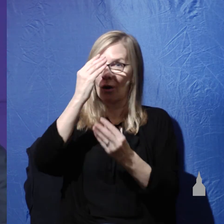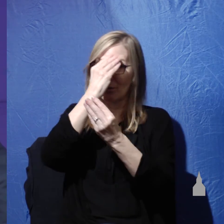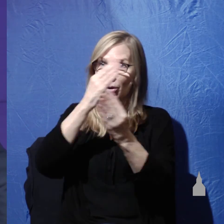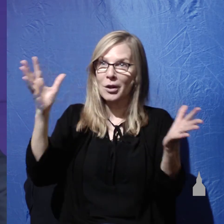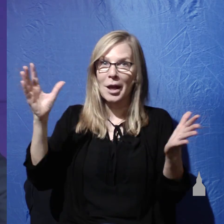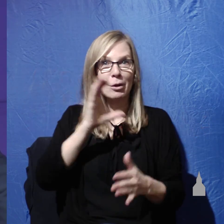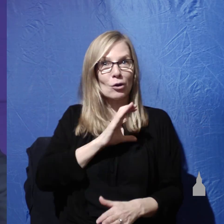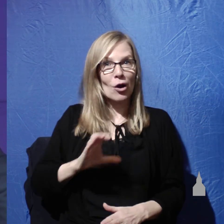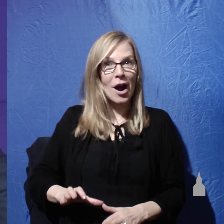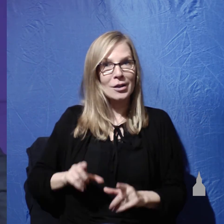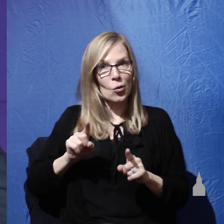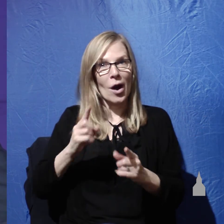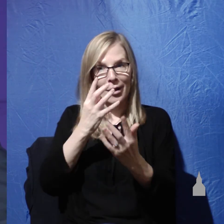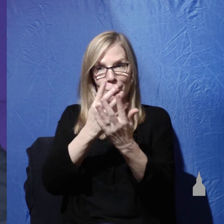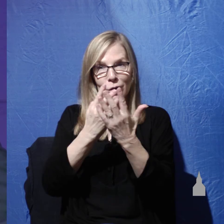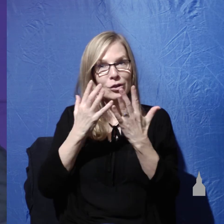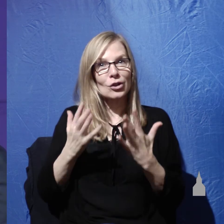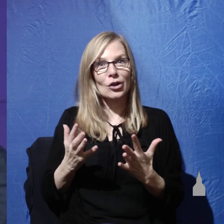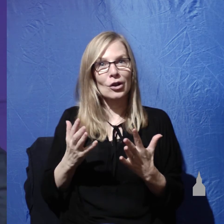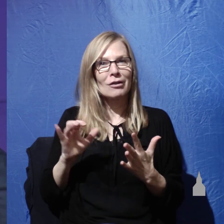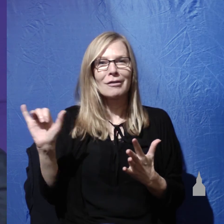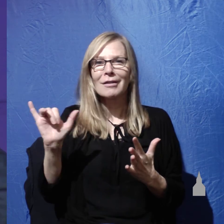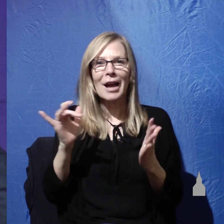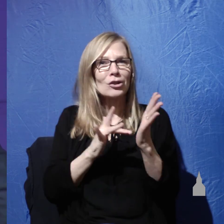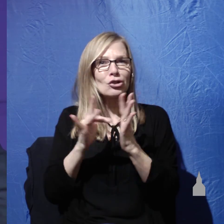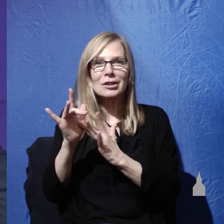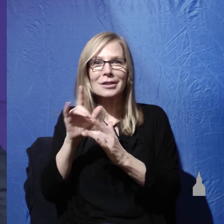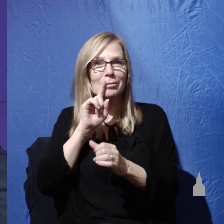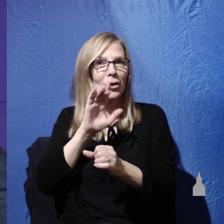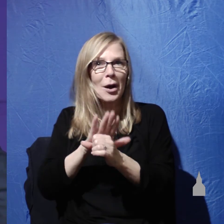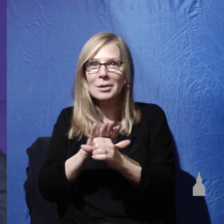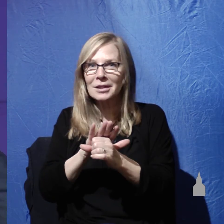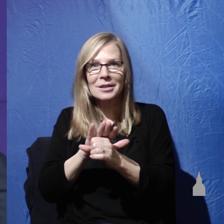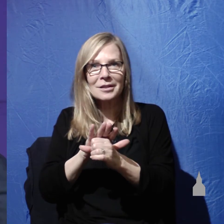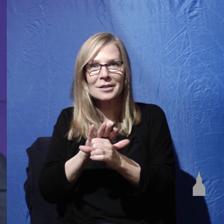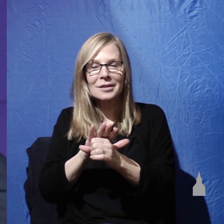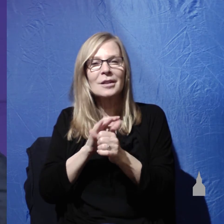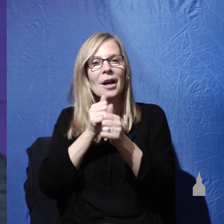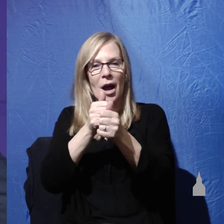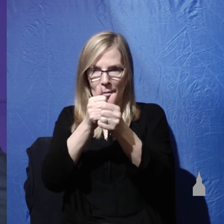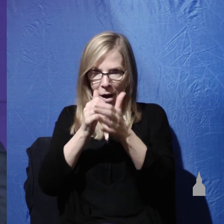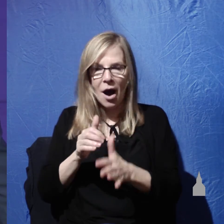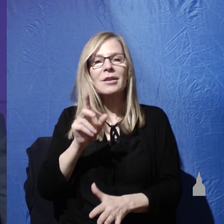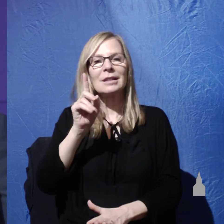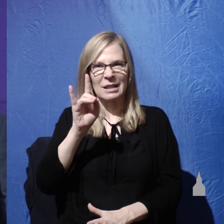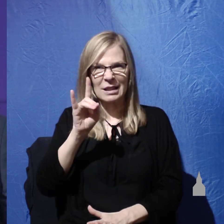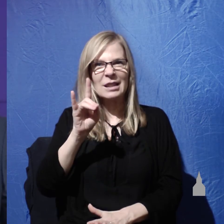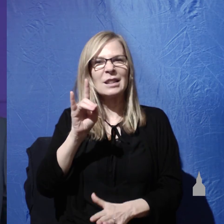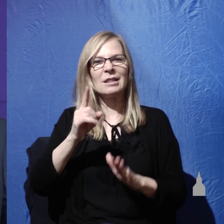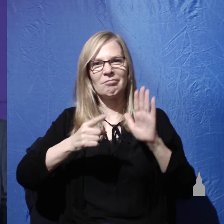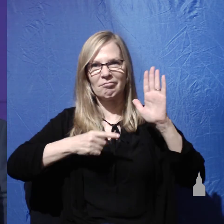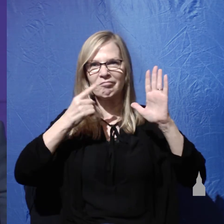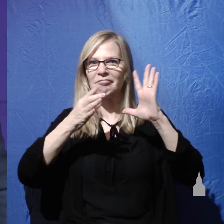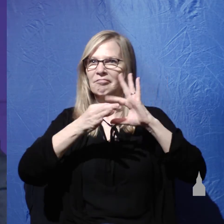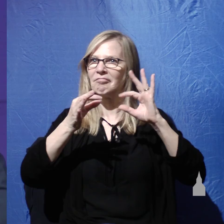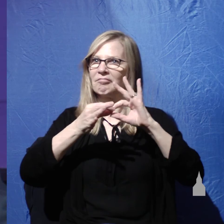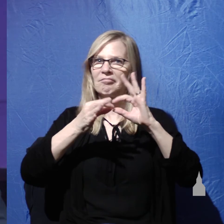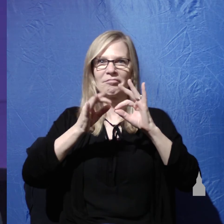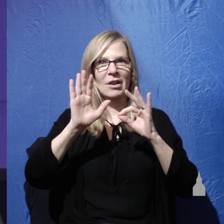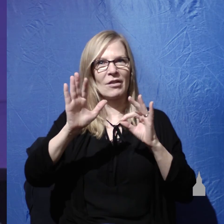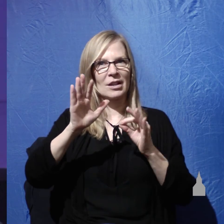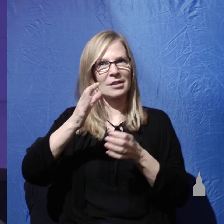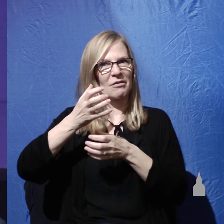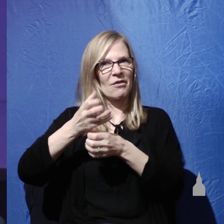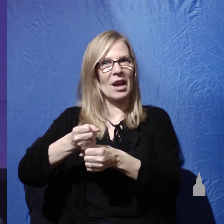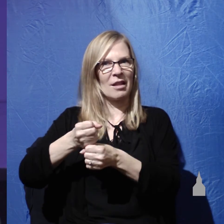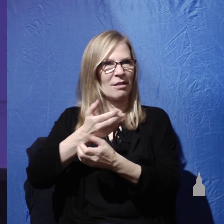prisoner in Rome. And just as Jesus promised Paul, the apostle did testify of his faith in